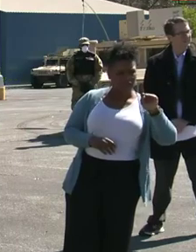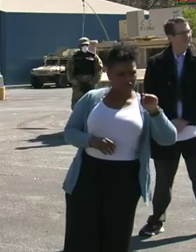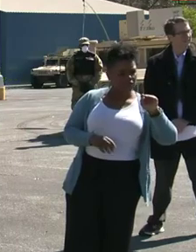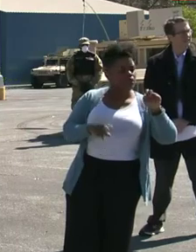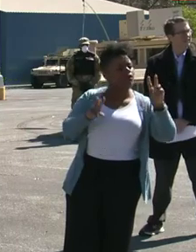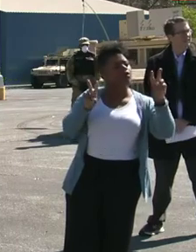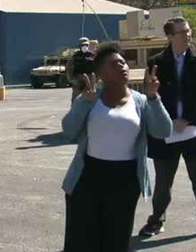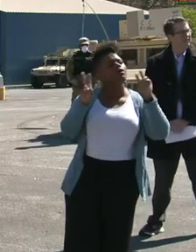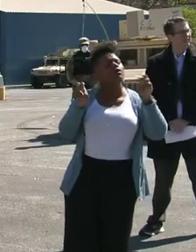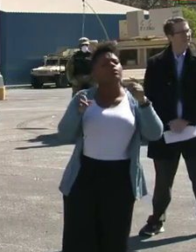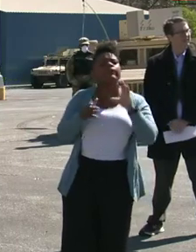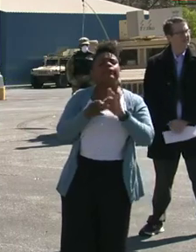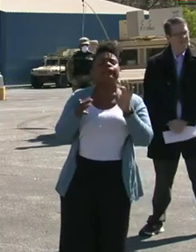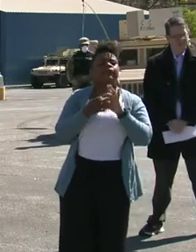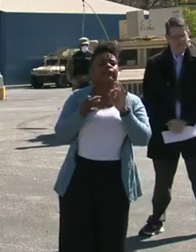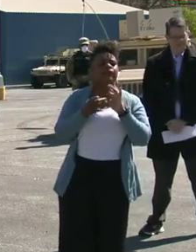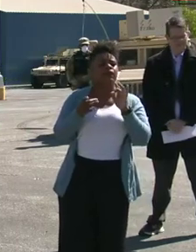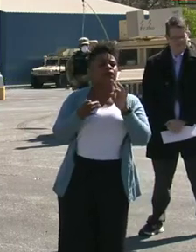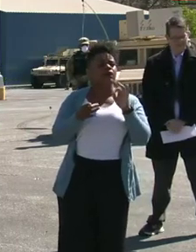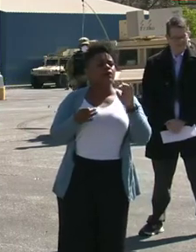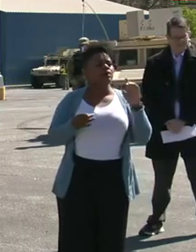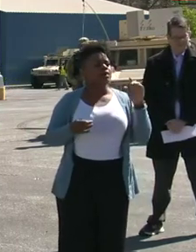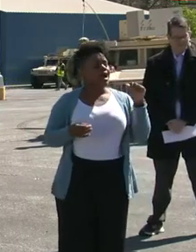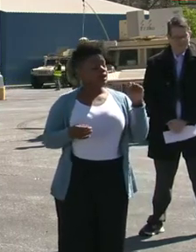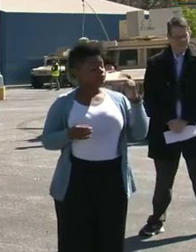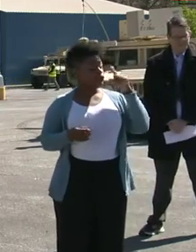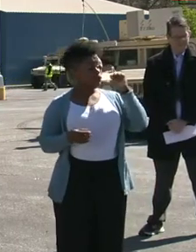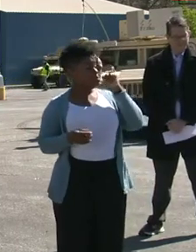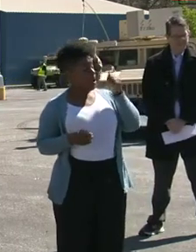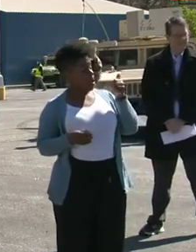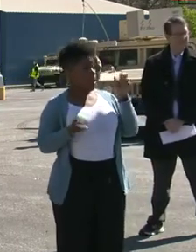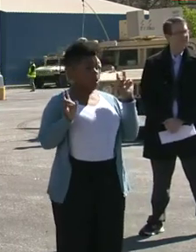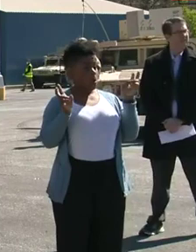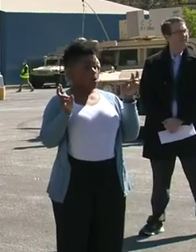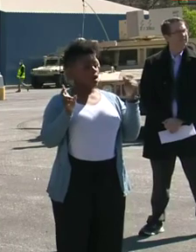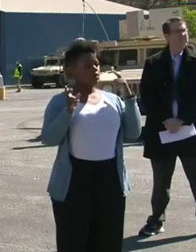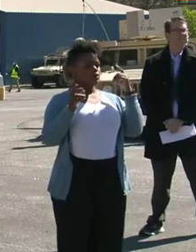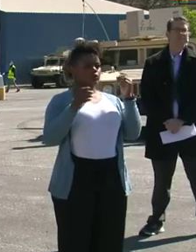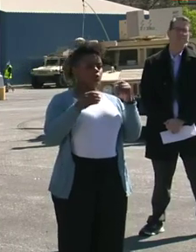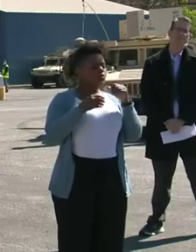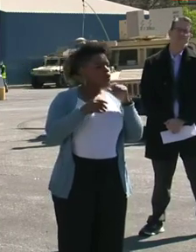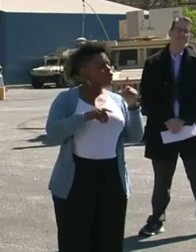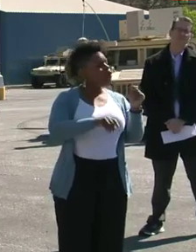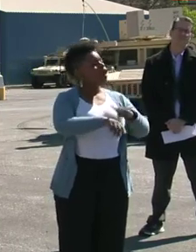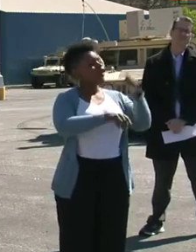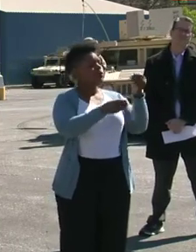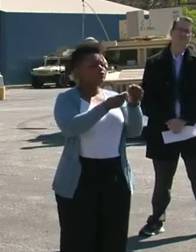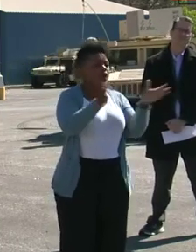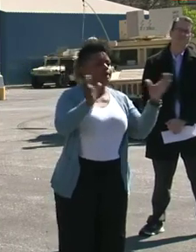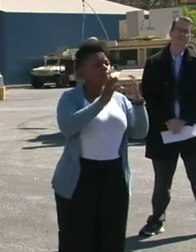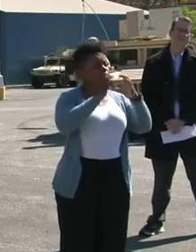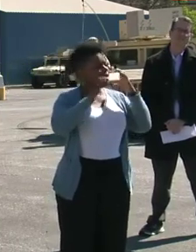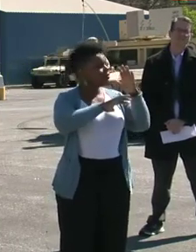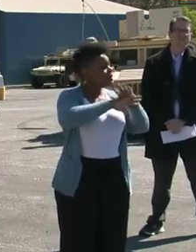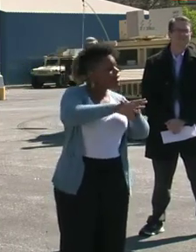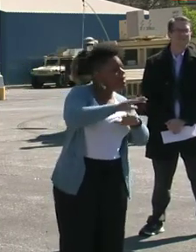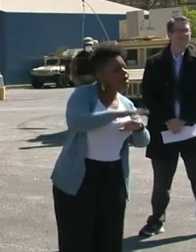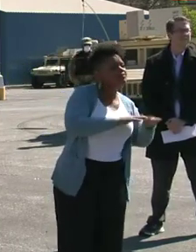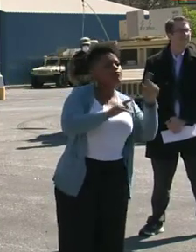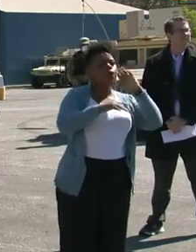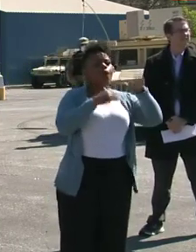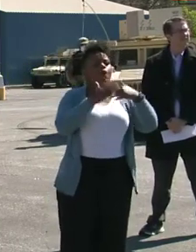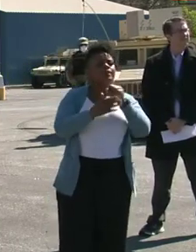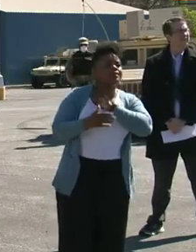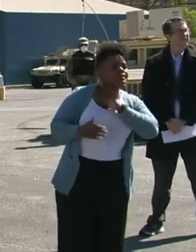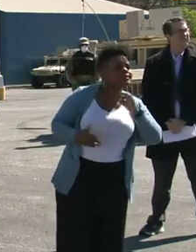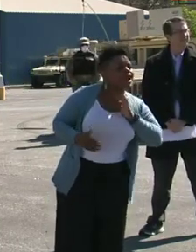of Friday, tomorrow, we will no longer provide face masks and gloves for routine use by all staff. We'll continue